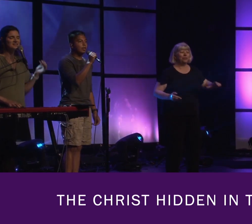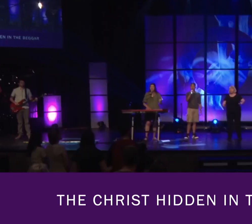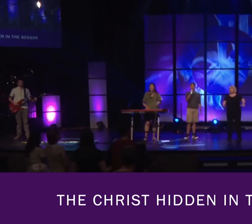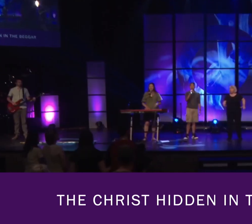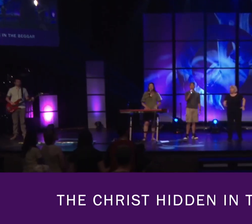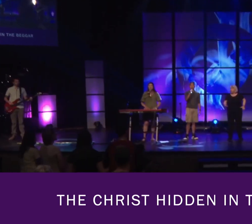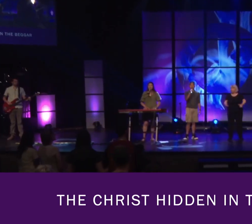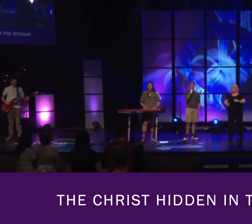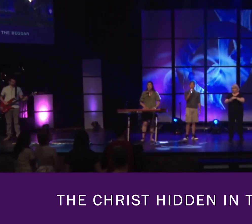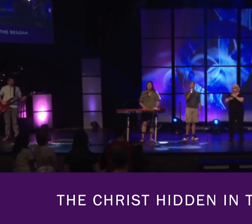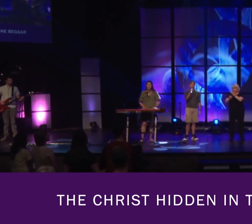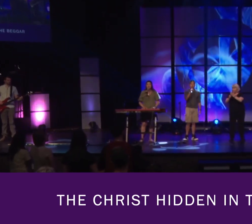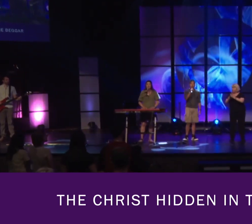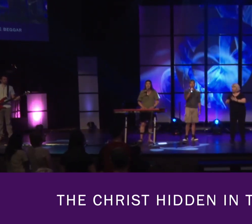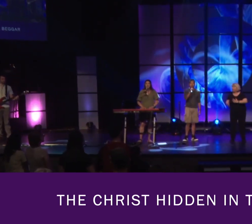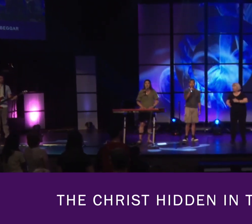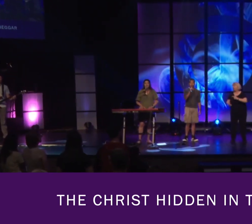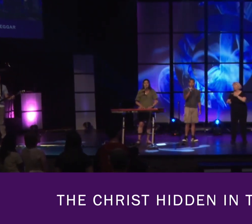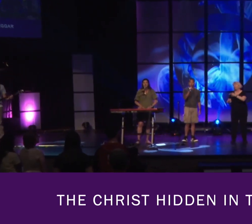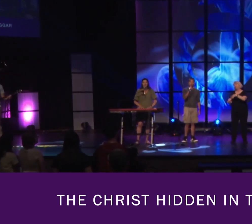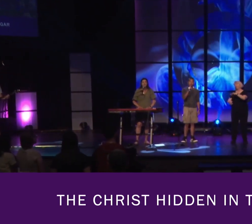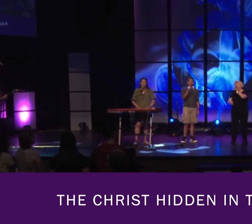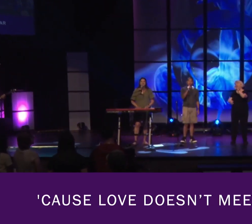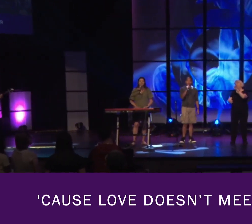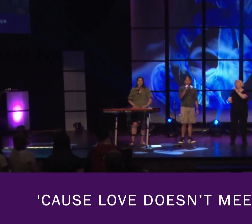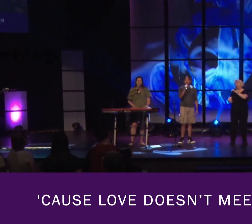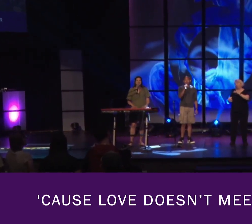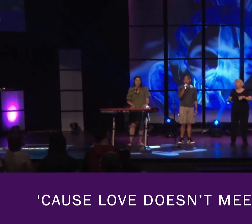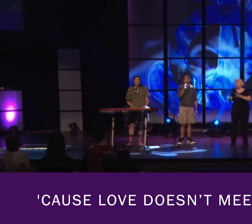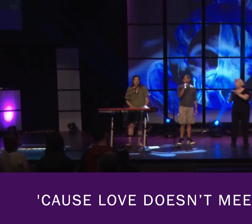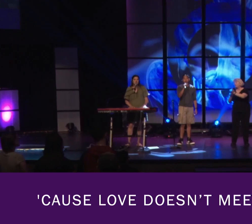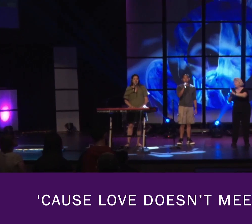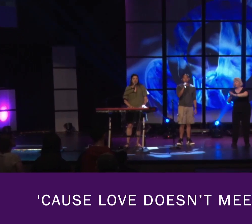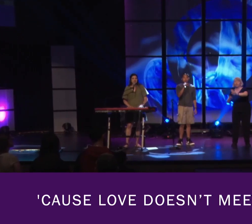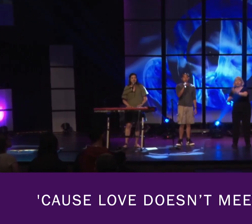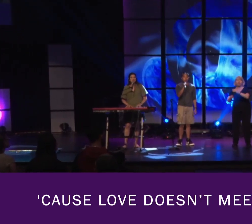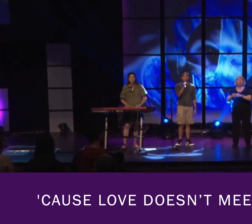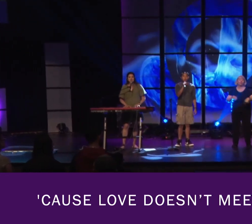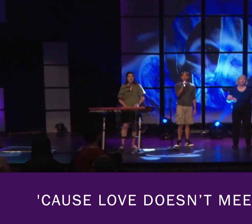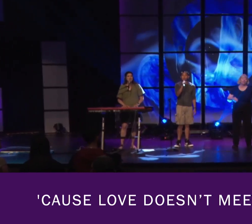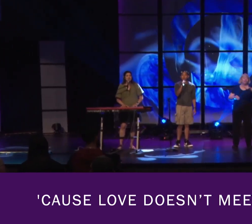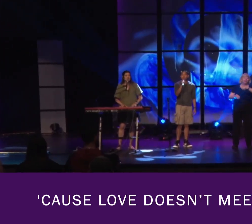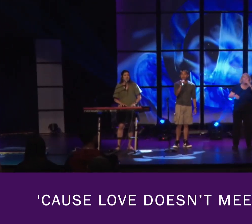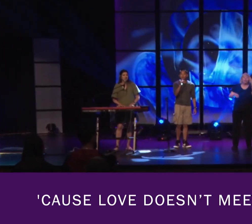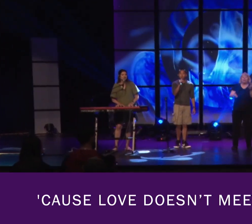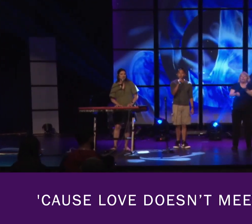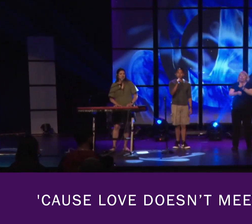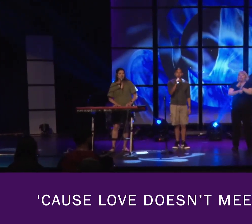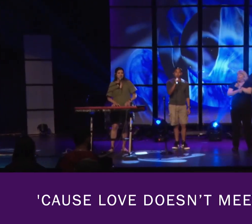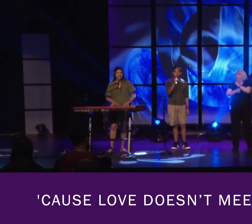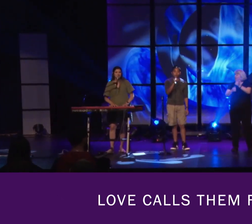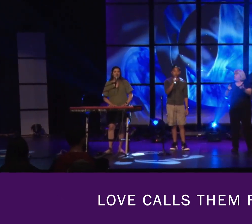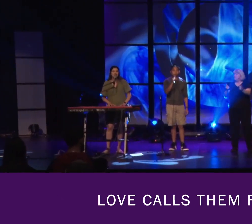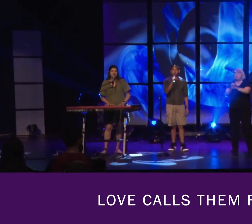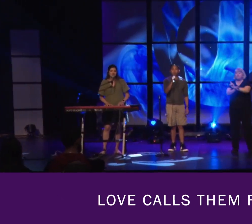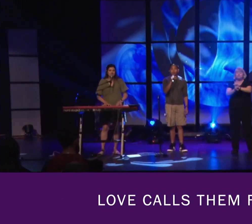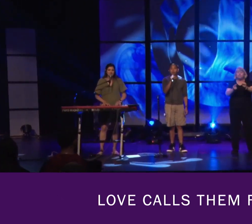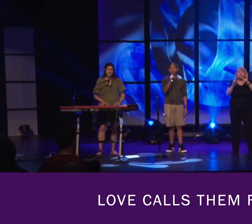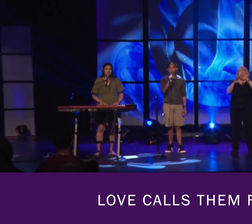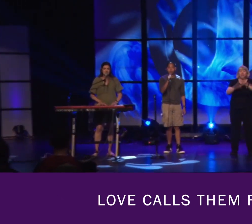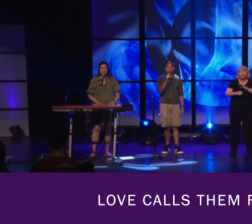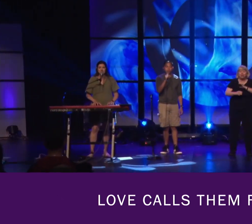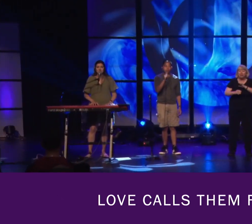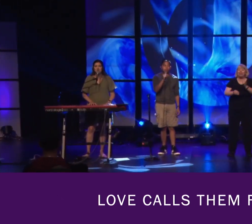Christ hidden in the beggar. 'Cause love doesn't mean a stranger.